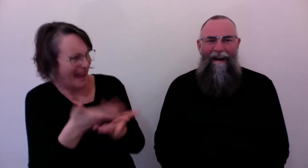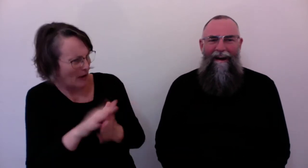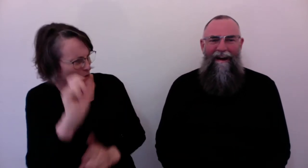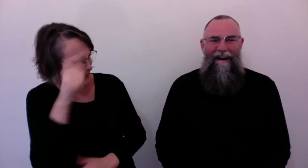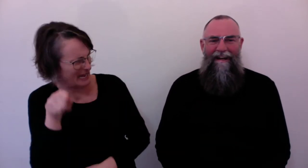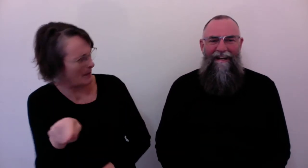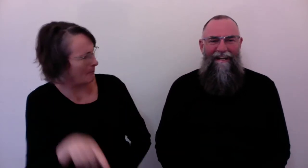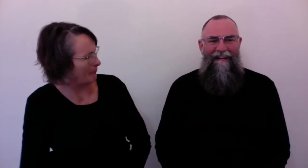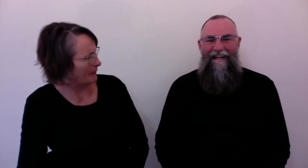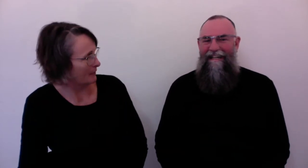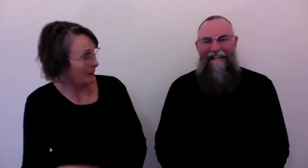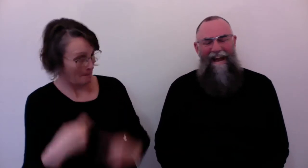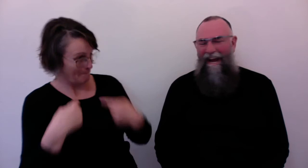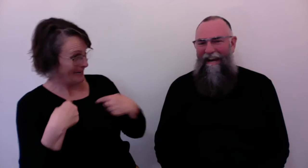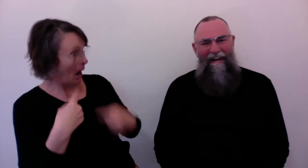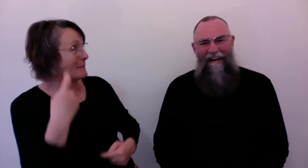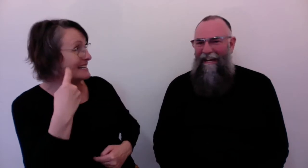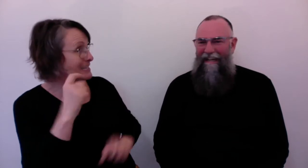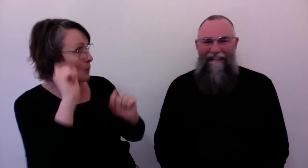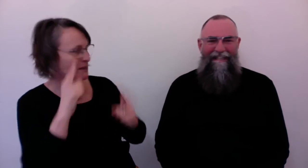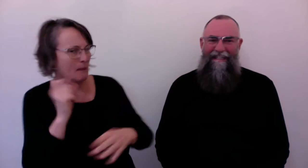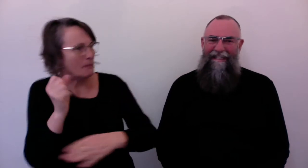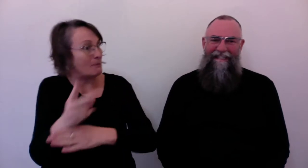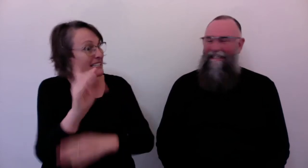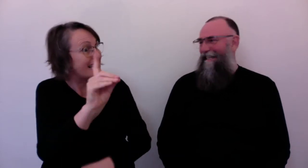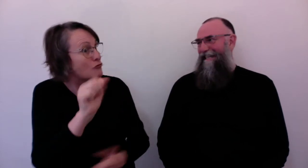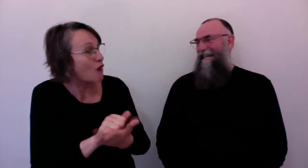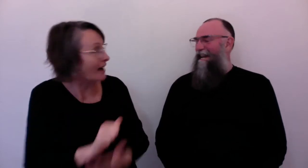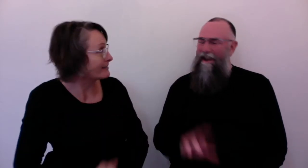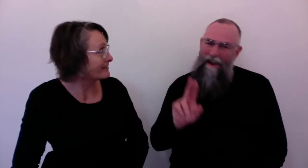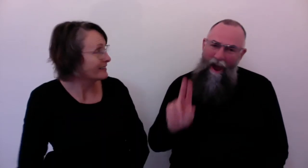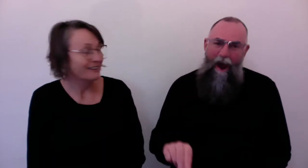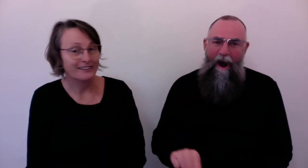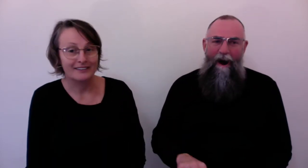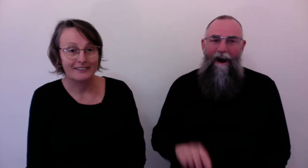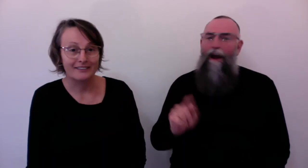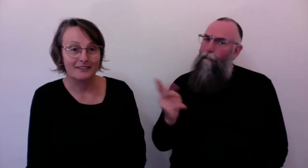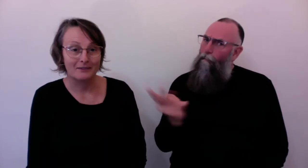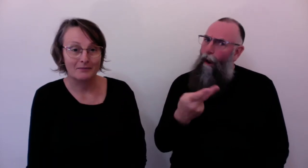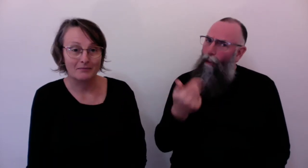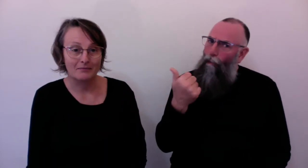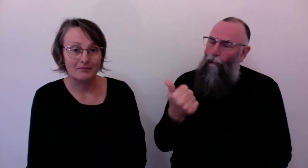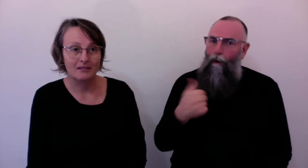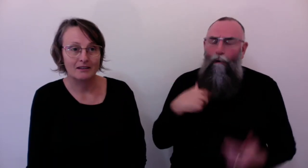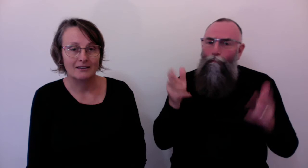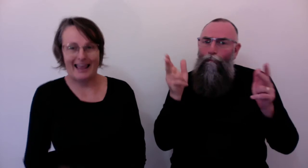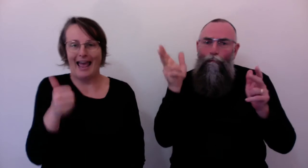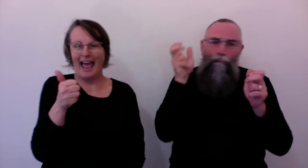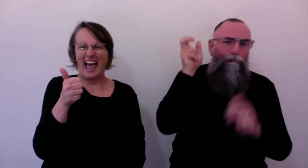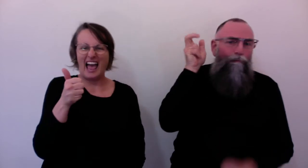saying? Do you find me easier to understand than Dylan? Of course. No, you both are pretty good, I have to say. Oh, Okay. you're buttering me